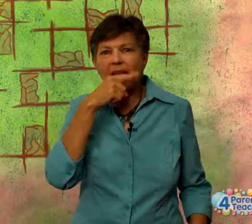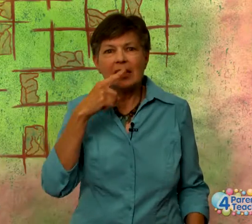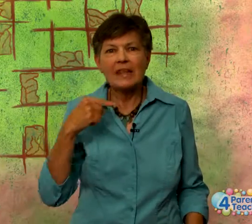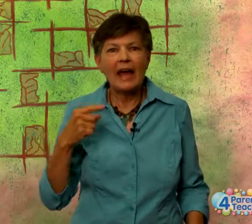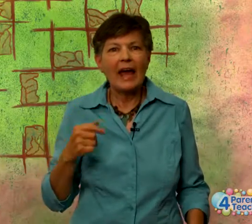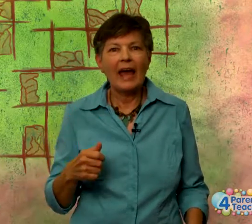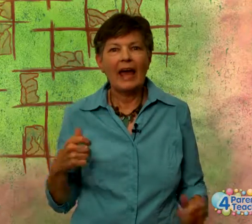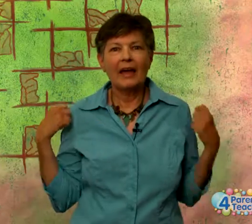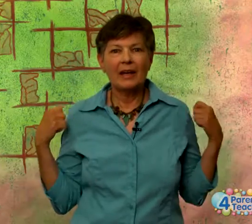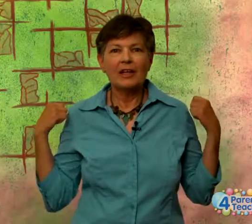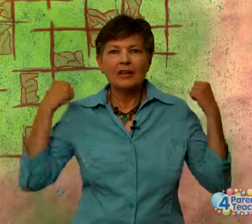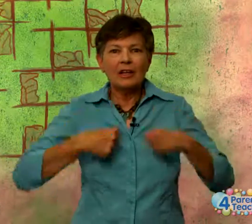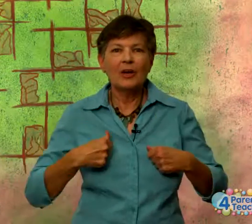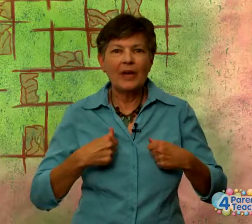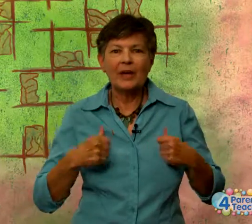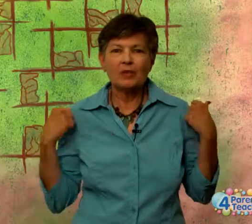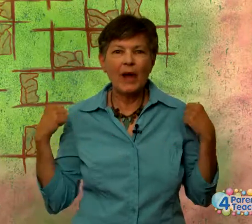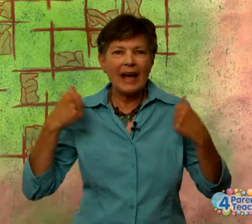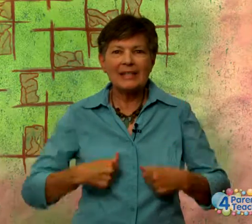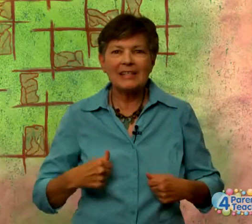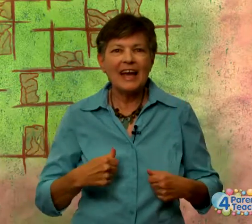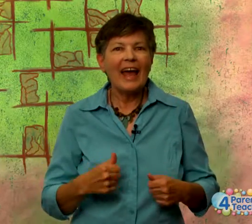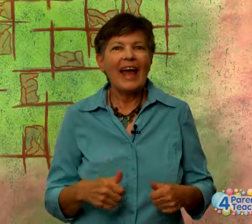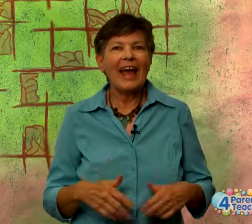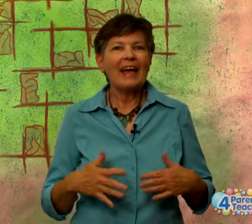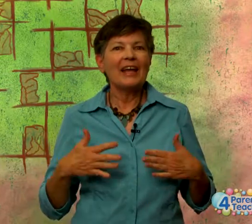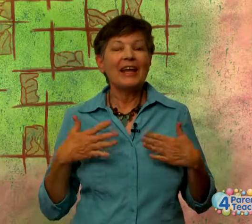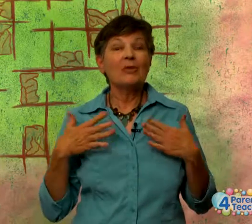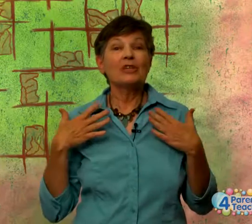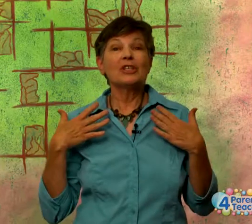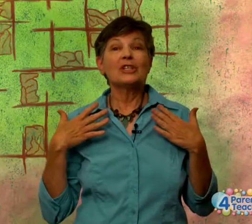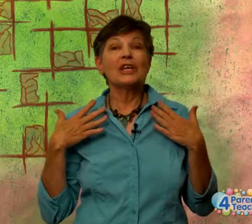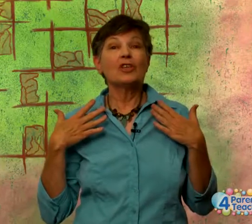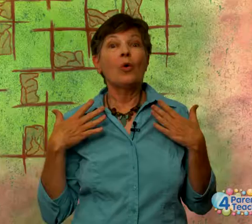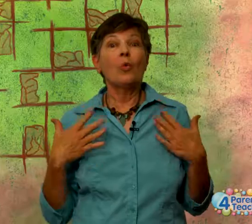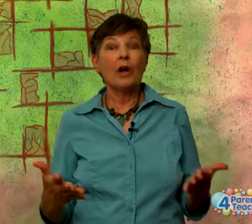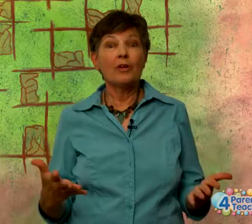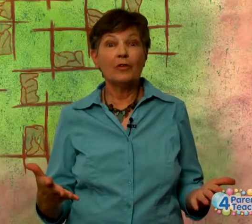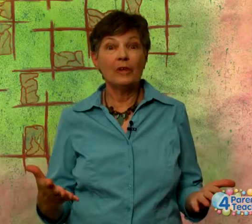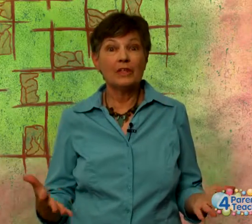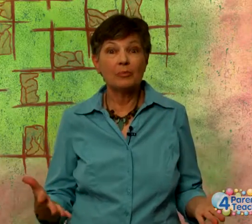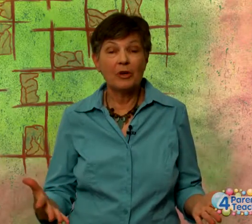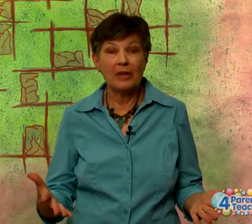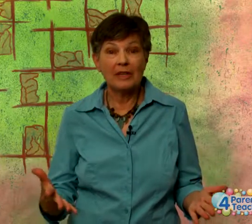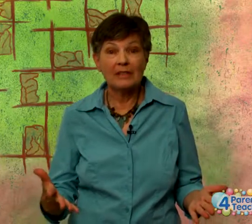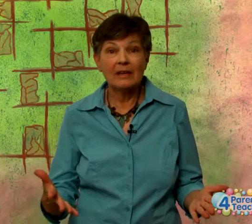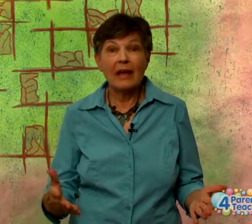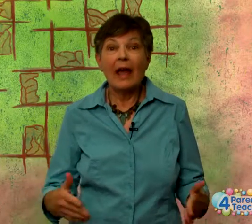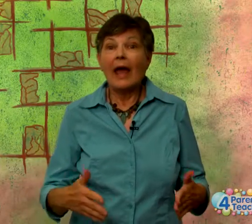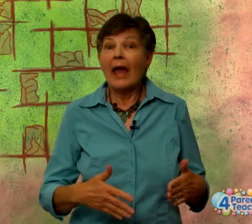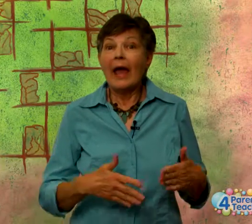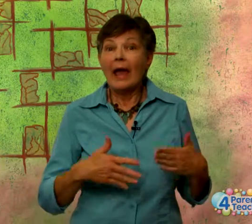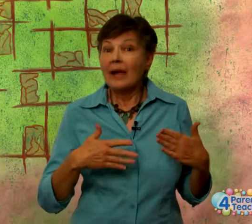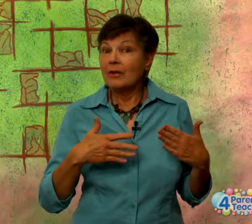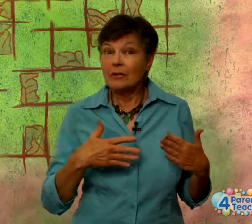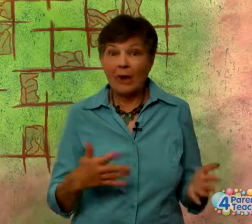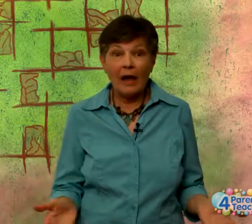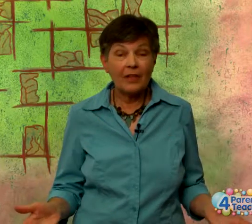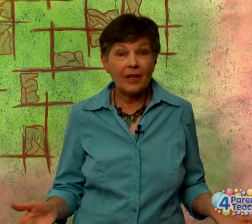teeth, and get dressed. And it was just such a wonderful experience. And throughout the